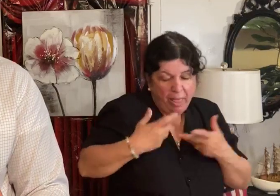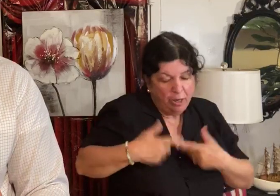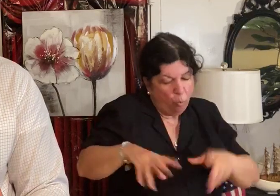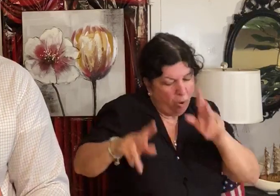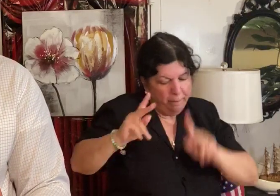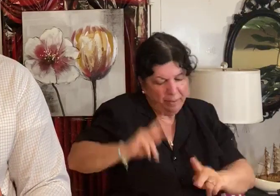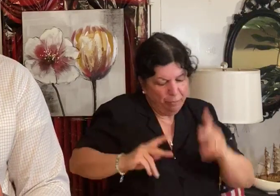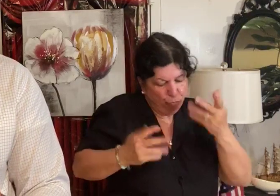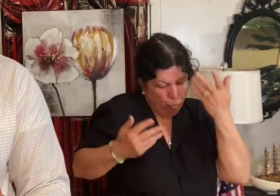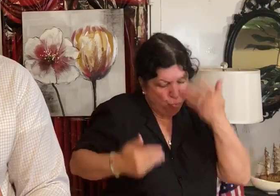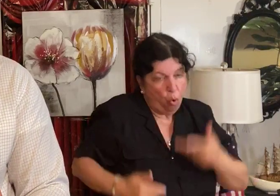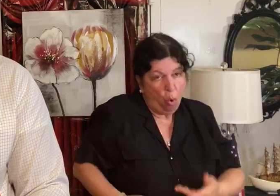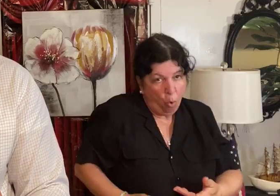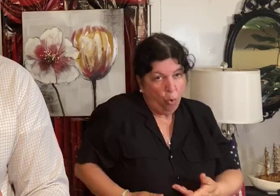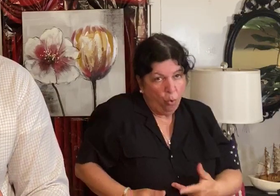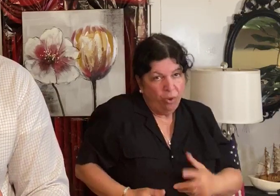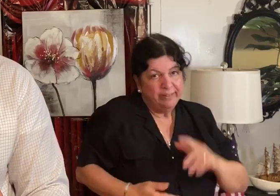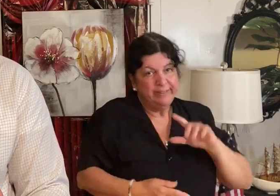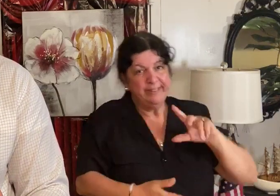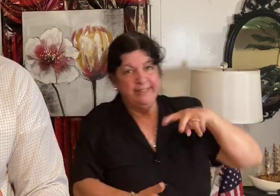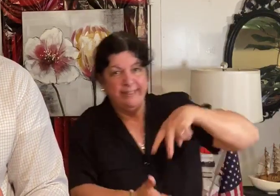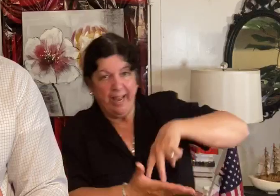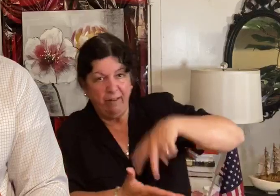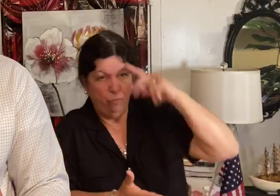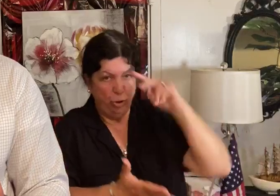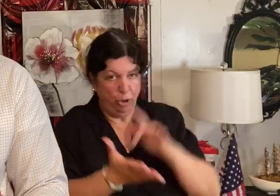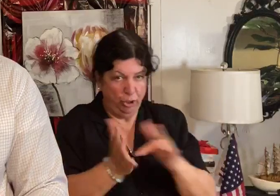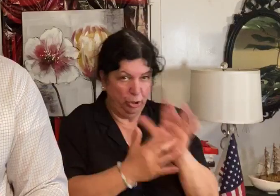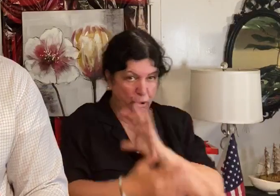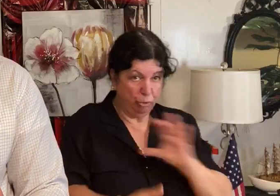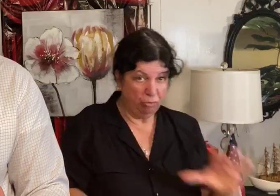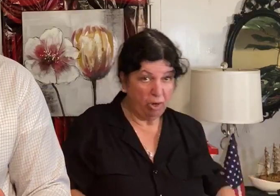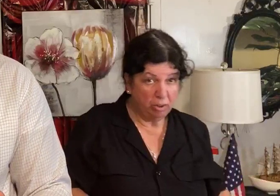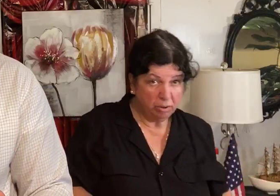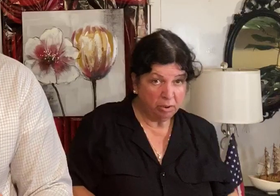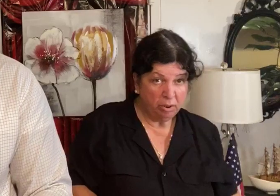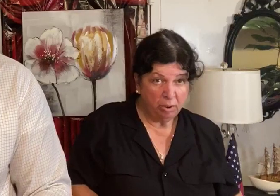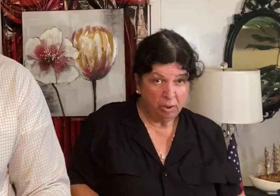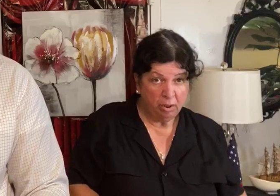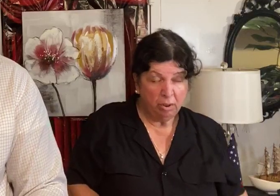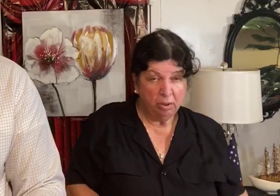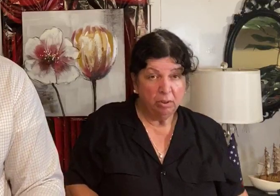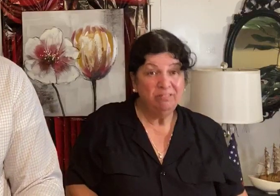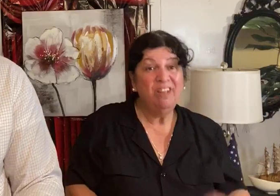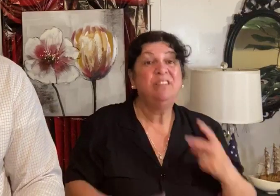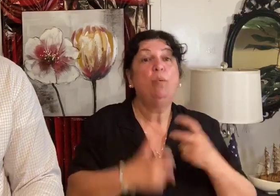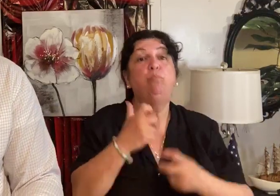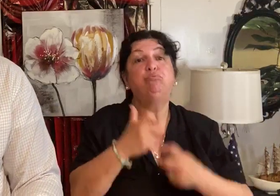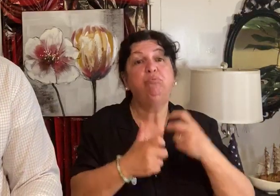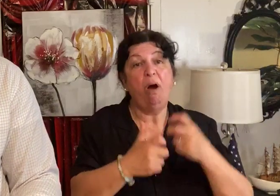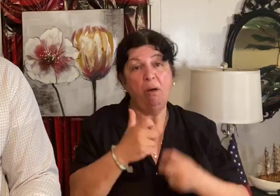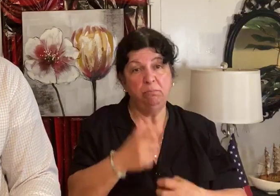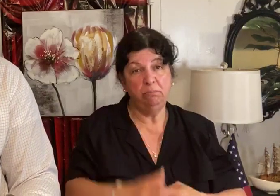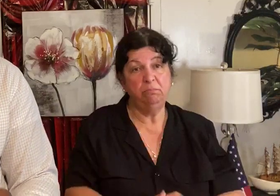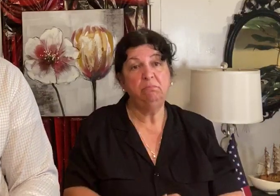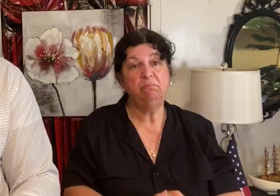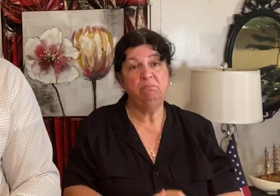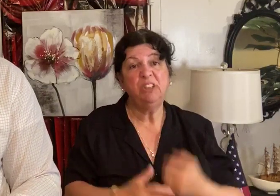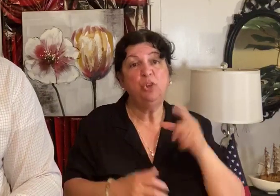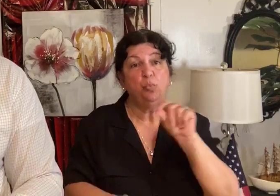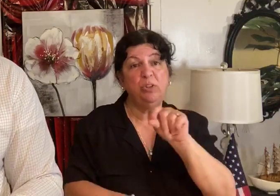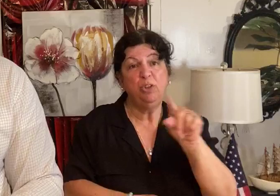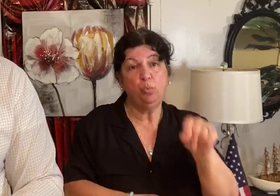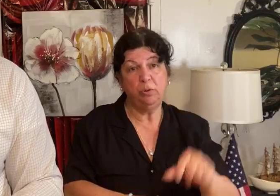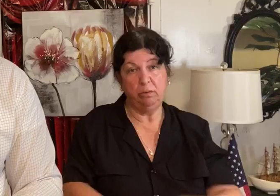to know that they stand with Jesus Christ. That is truly the problem of our day and